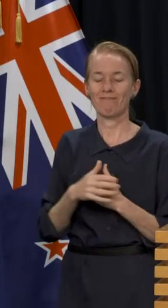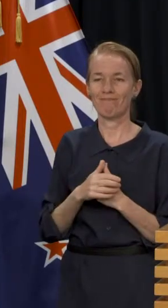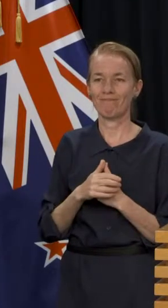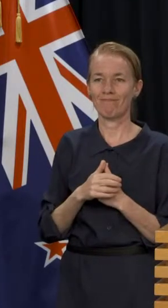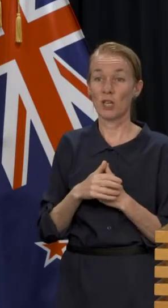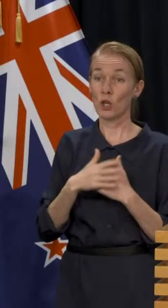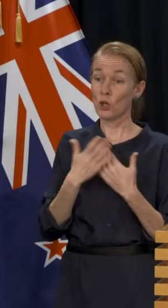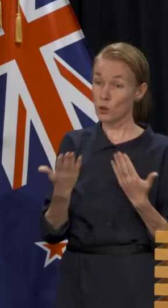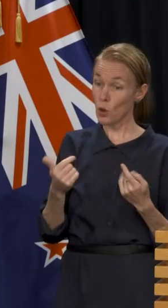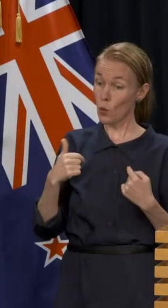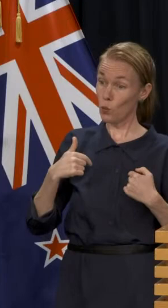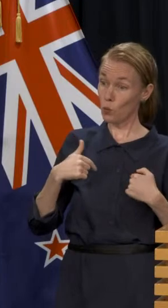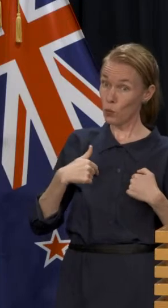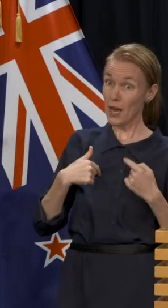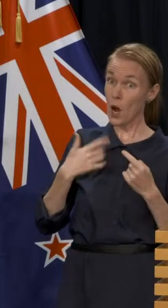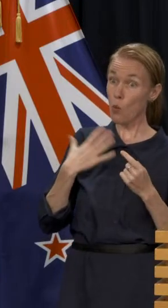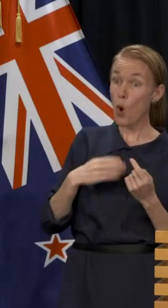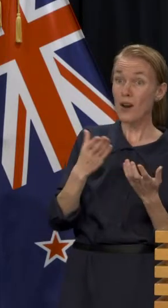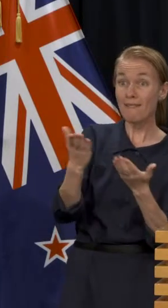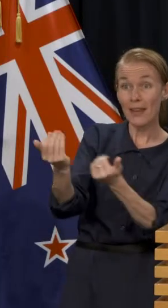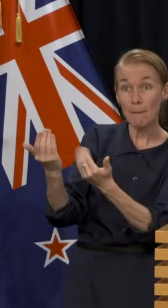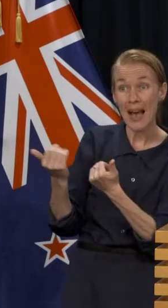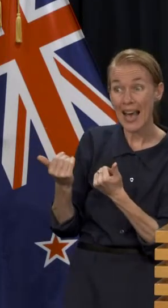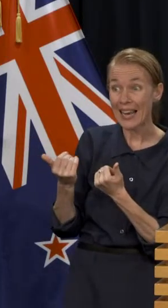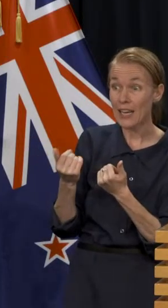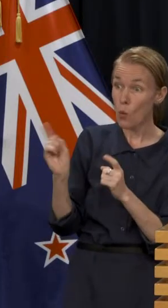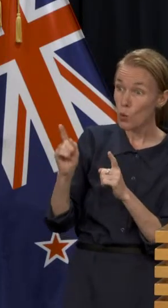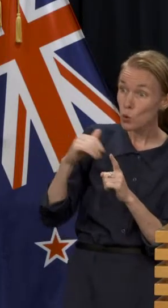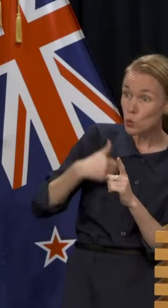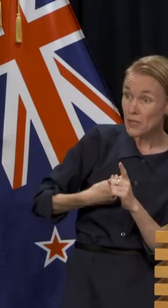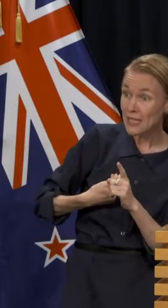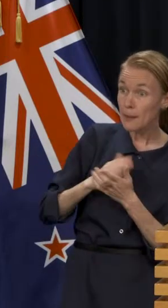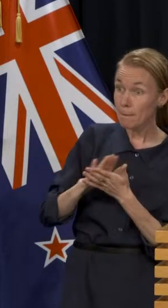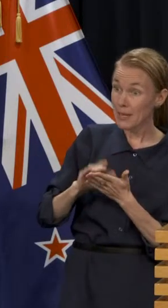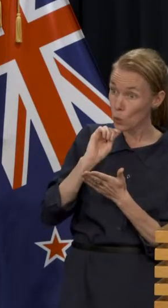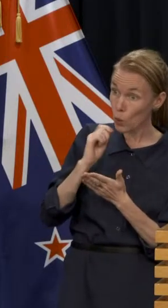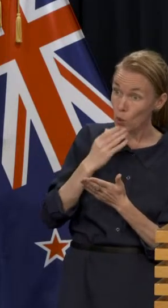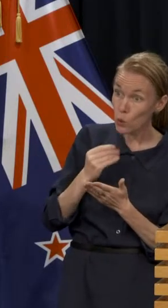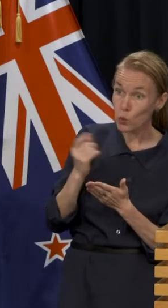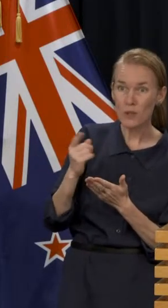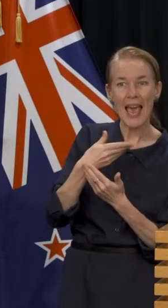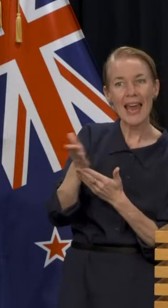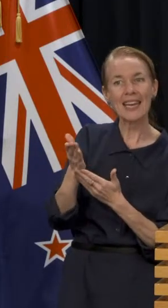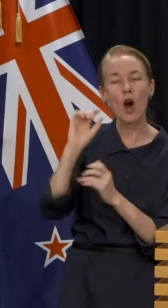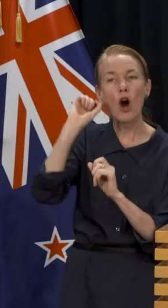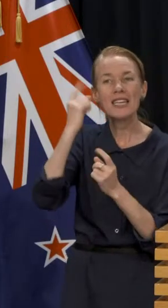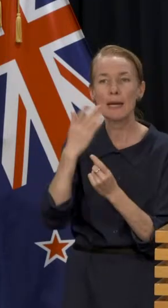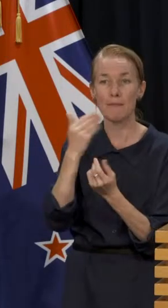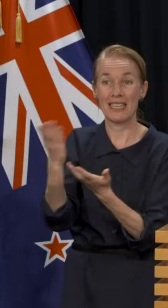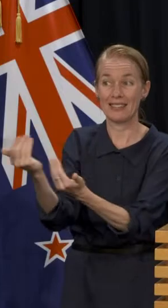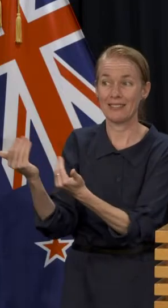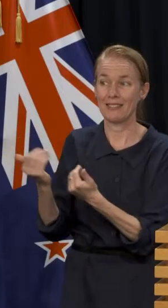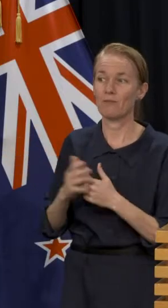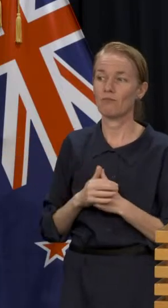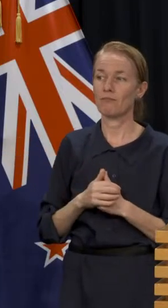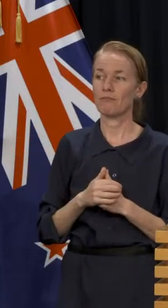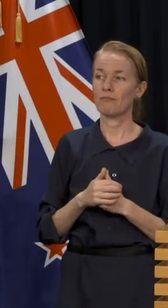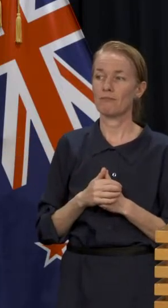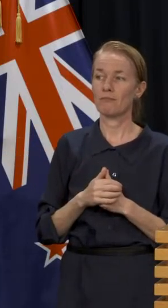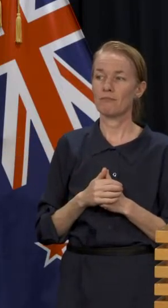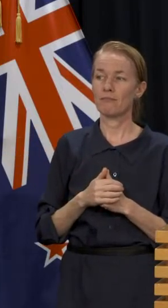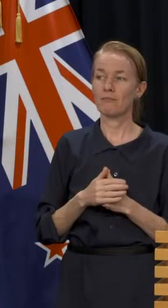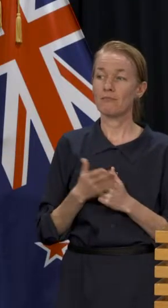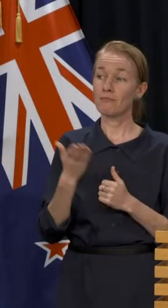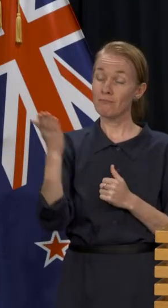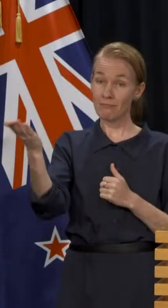feedback back in about how we can do a better job of making the app usable. People are putting those entries in, and that's sort of reminding them later on also when they go to the cafe or whatever to